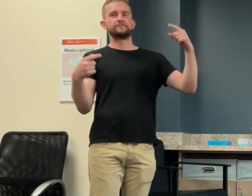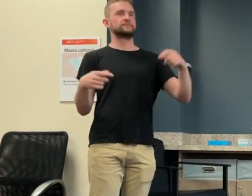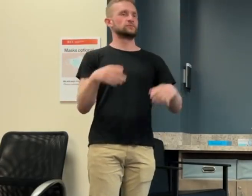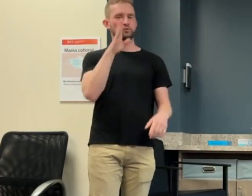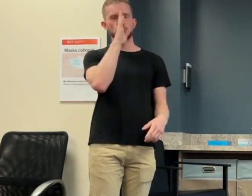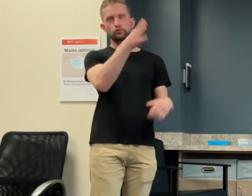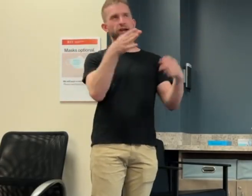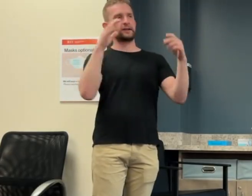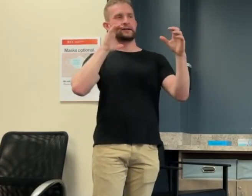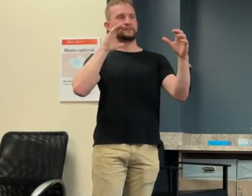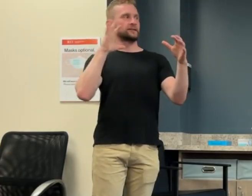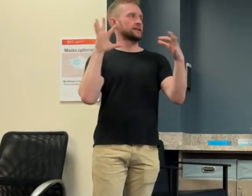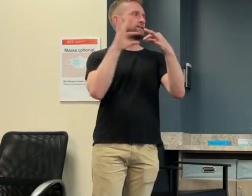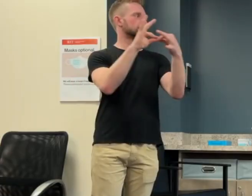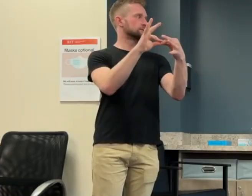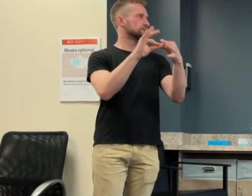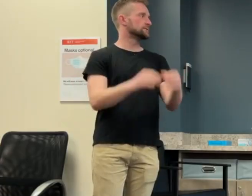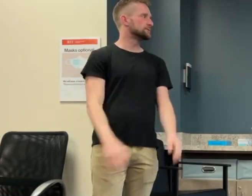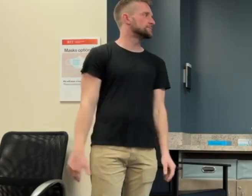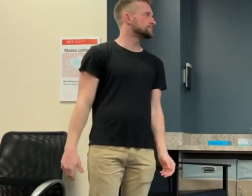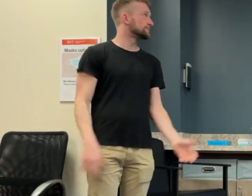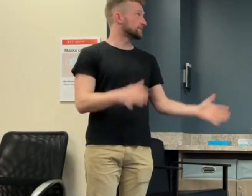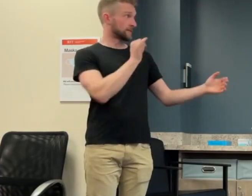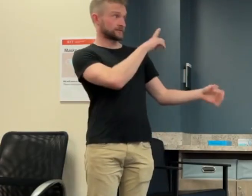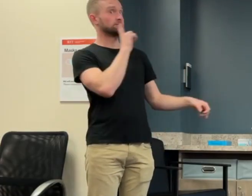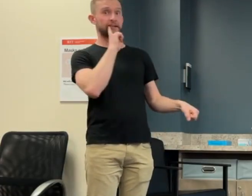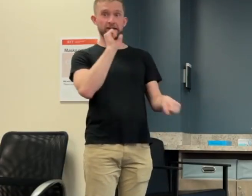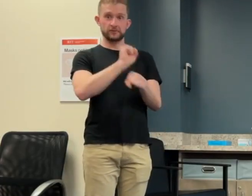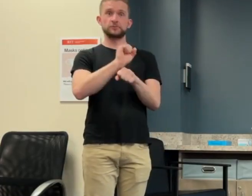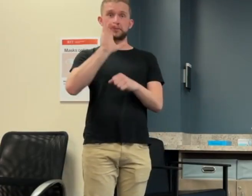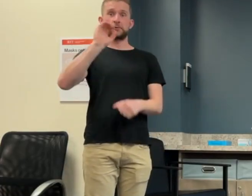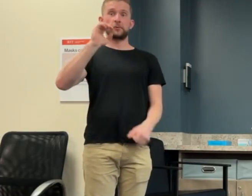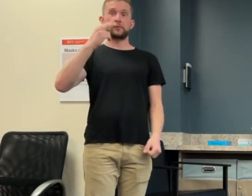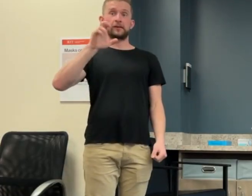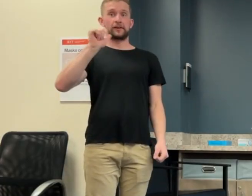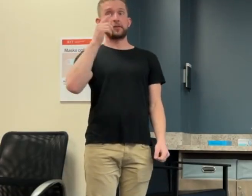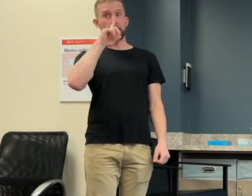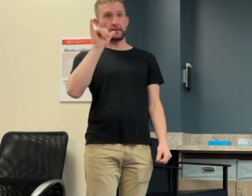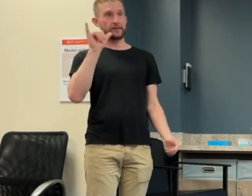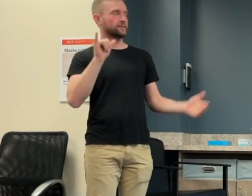This is an actual cochlea and an actual implanted device on the right here.